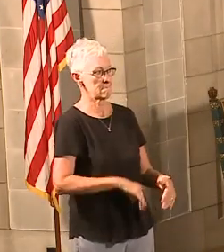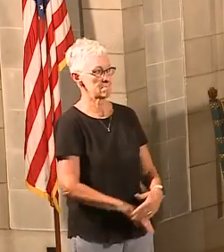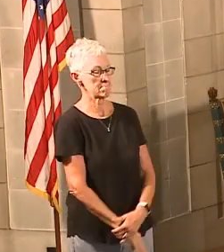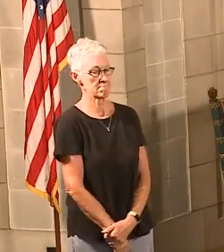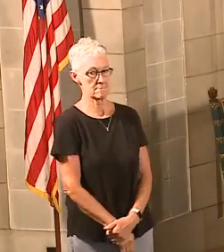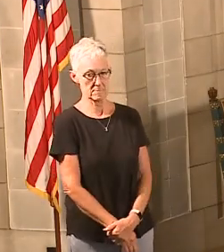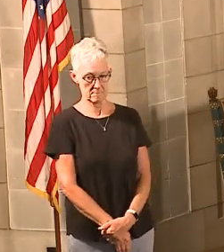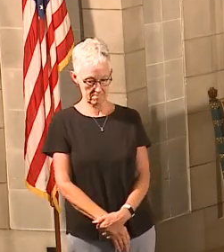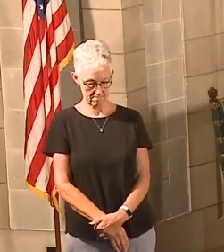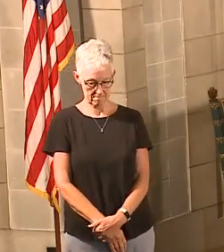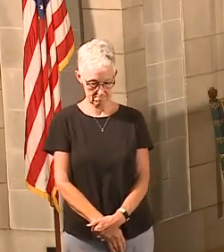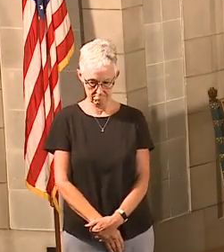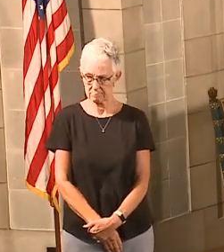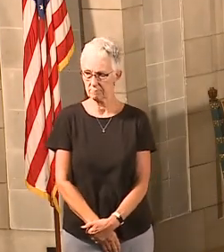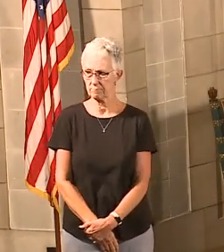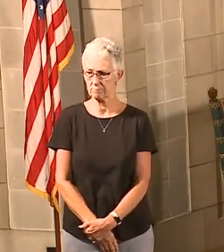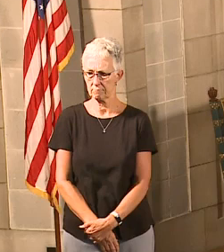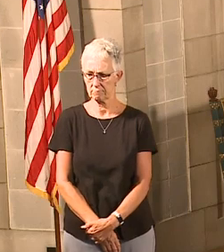All right.